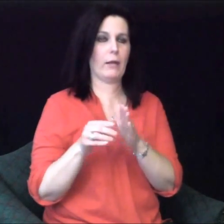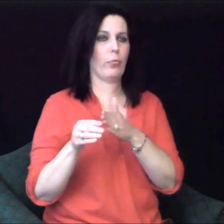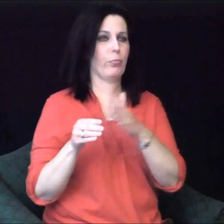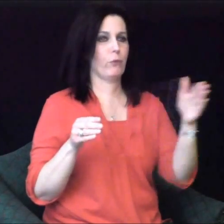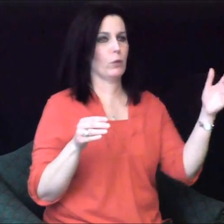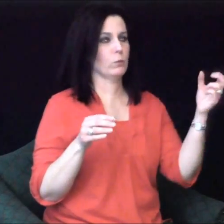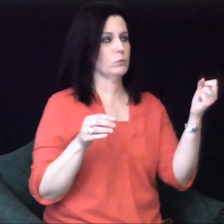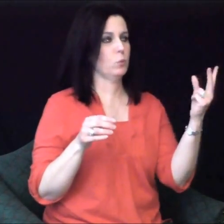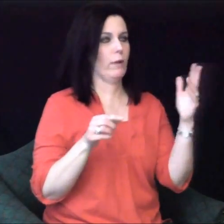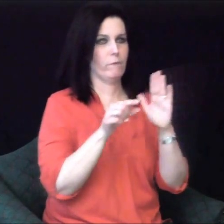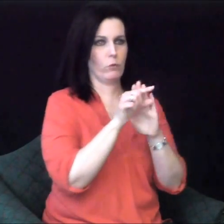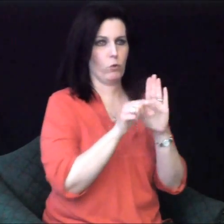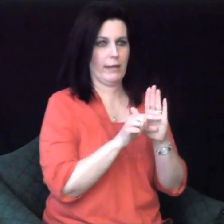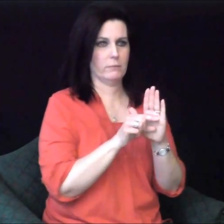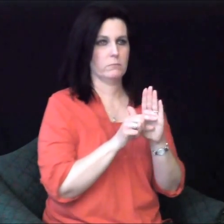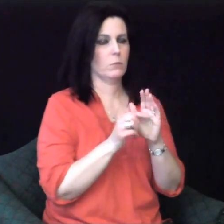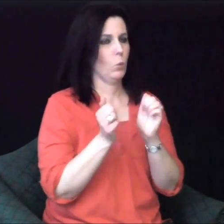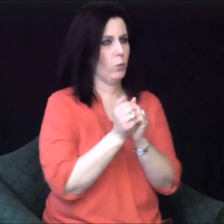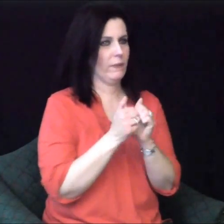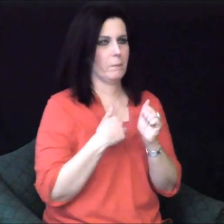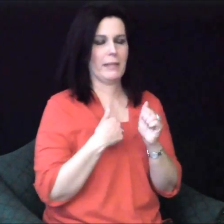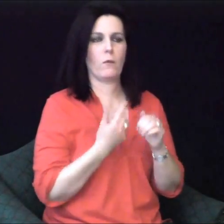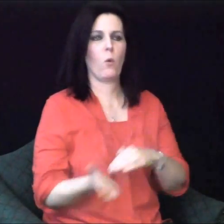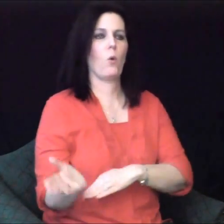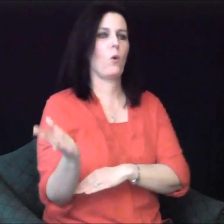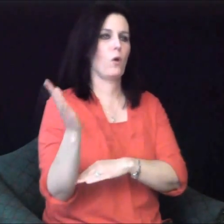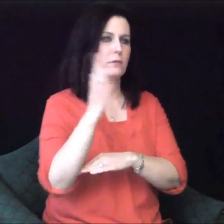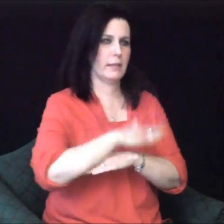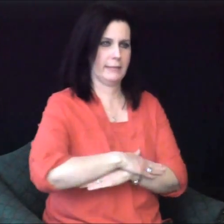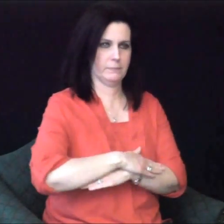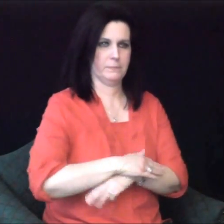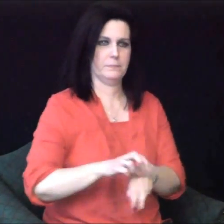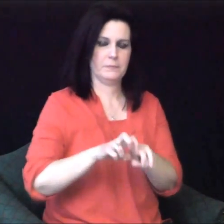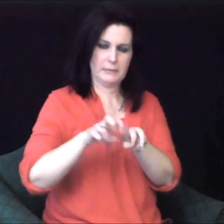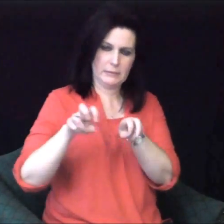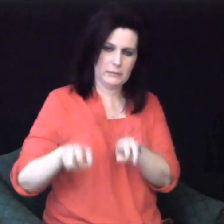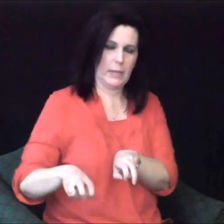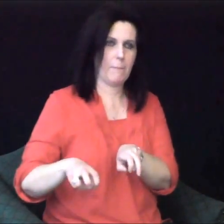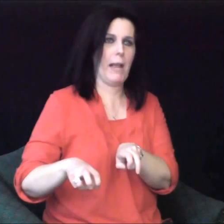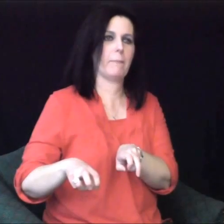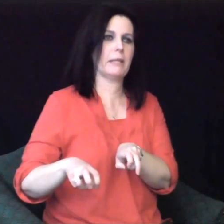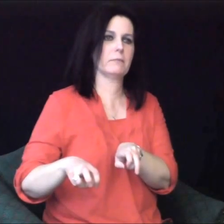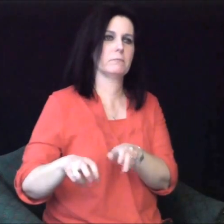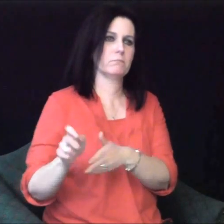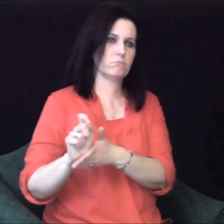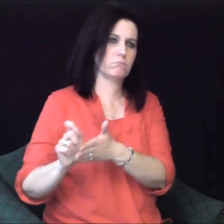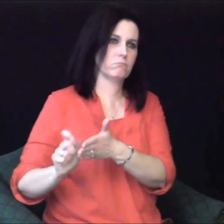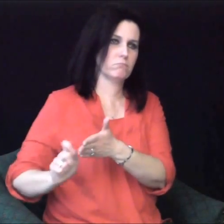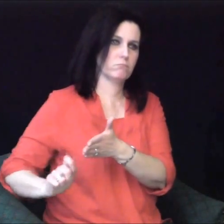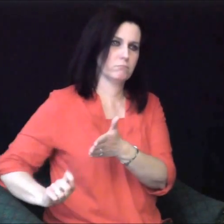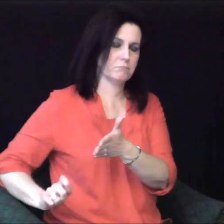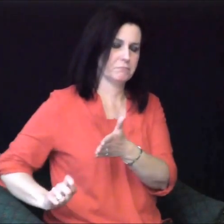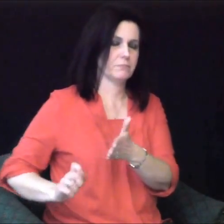So 7th grade through 12th grade, they stayed with me all day long, a note taker. They sat by me and took